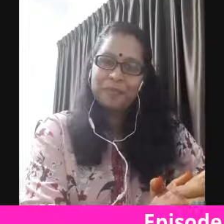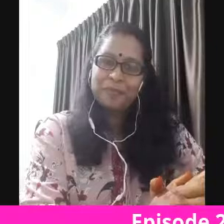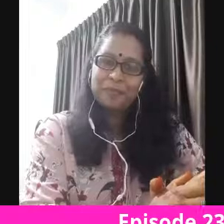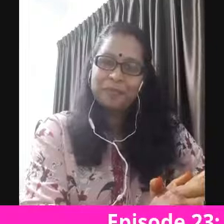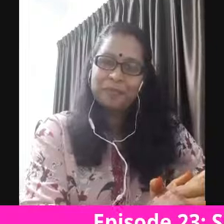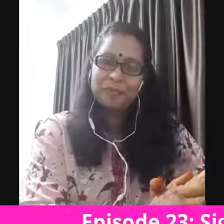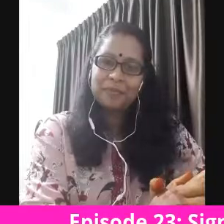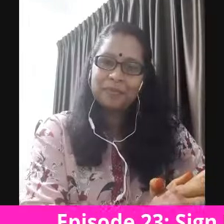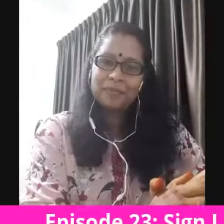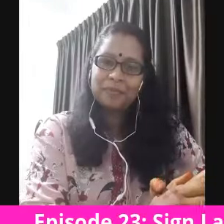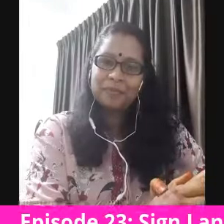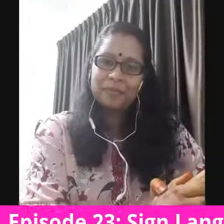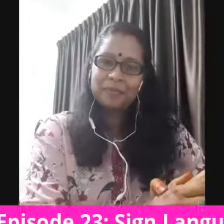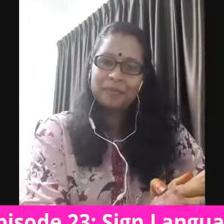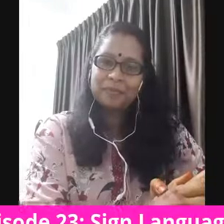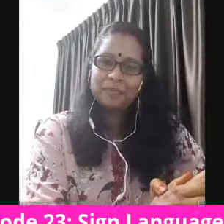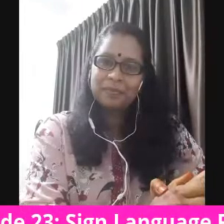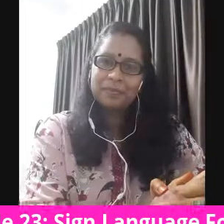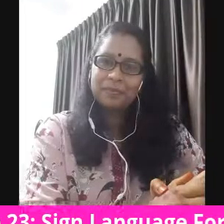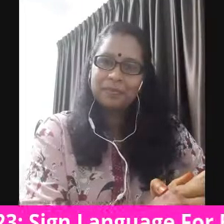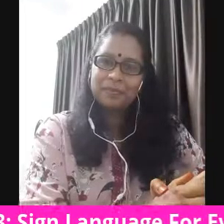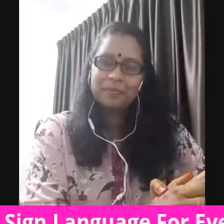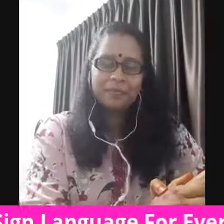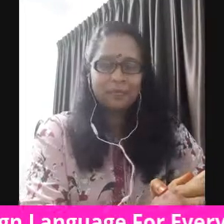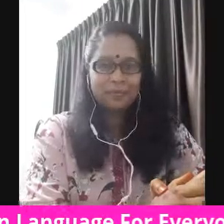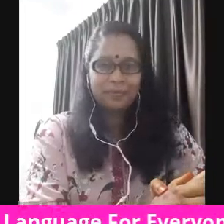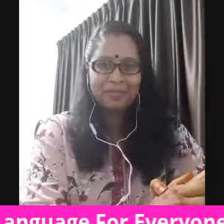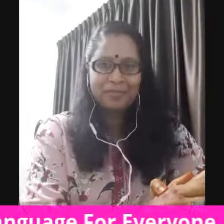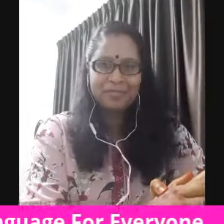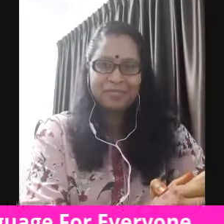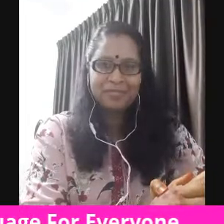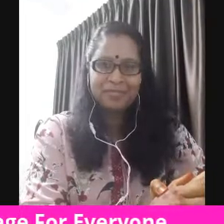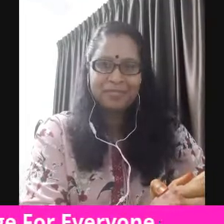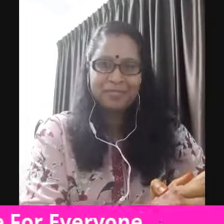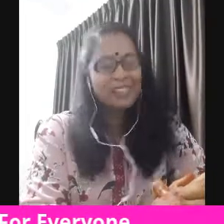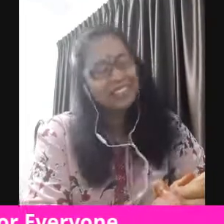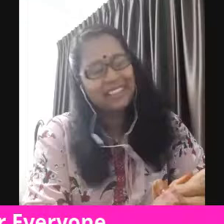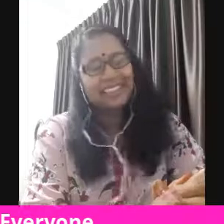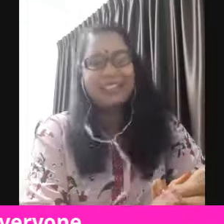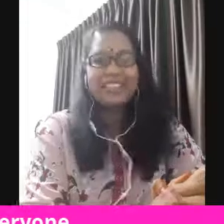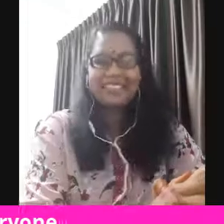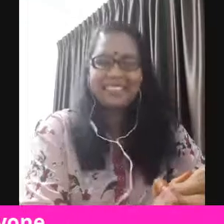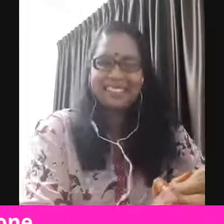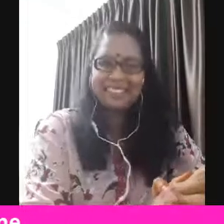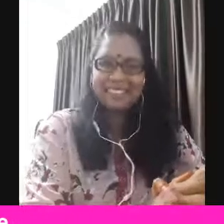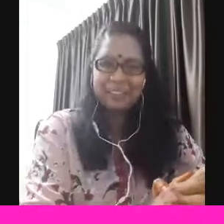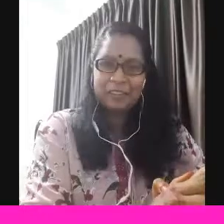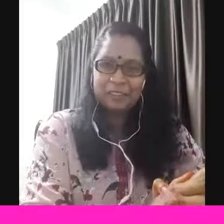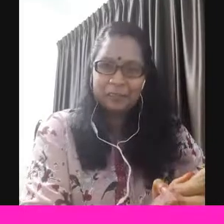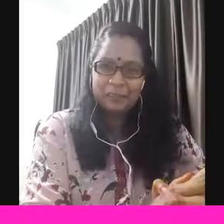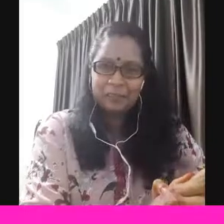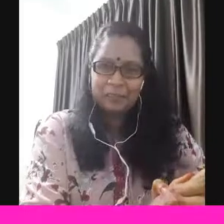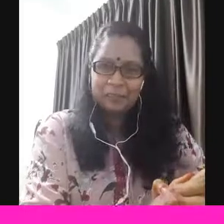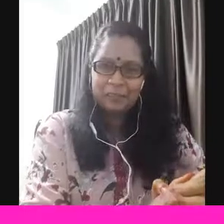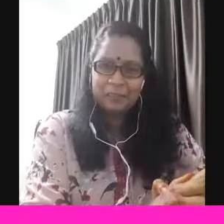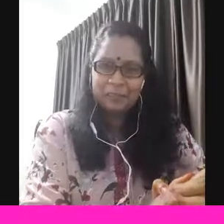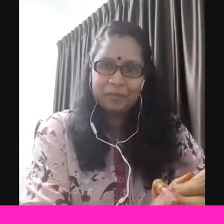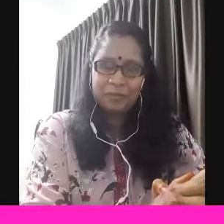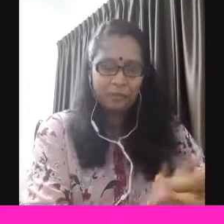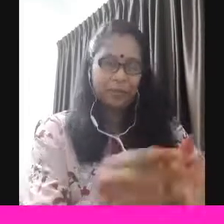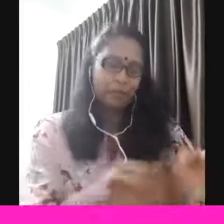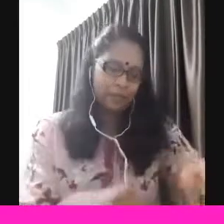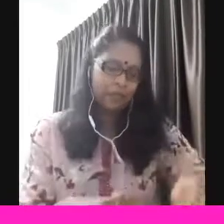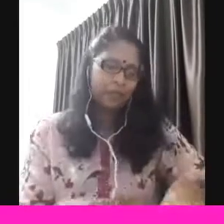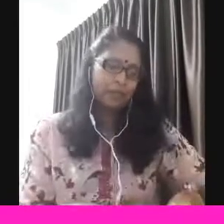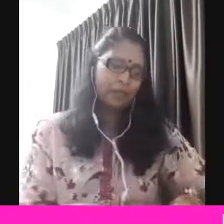and I can go on, but I'm going to move to the next question. And that will be a history or evolution